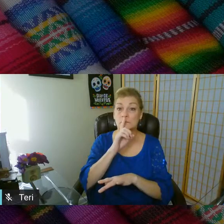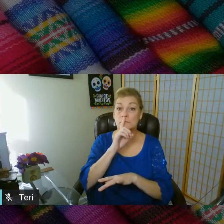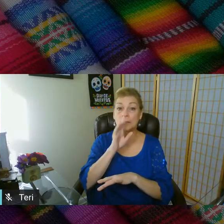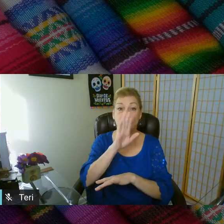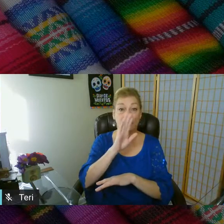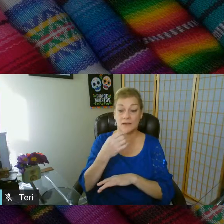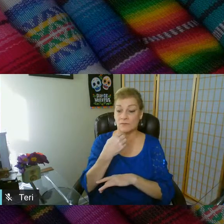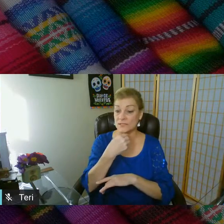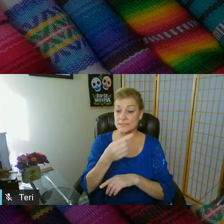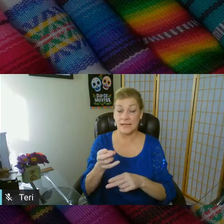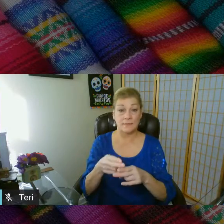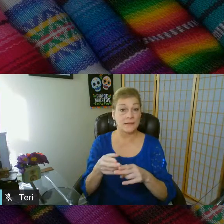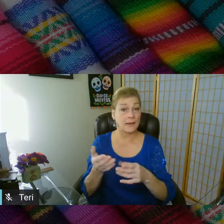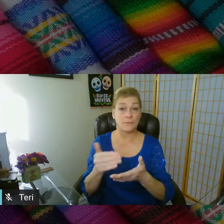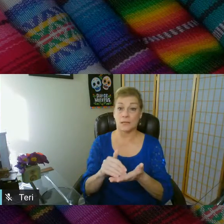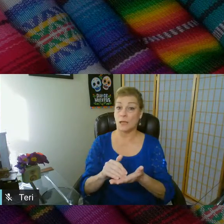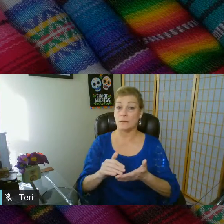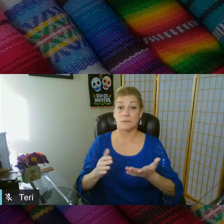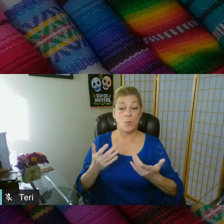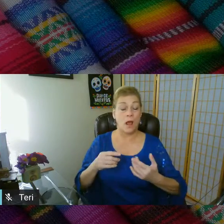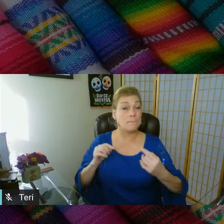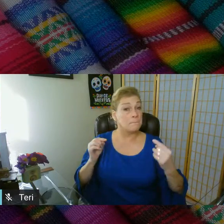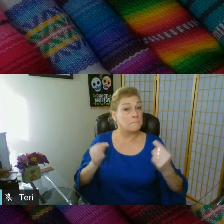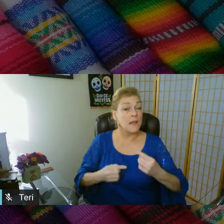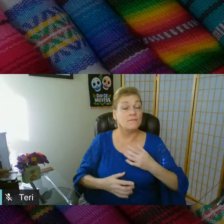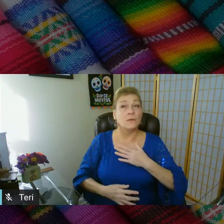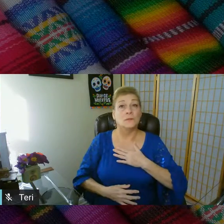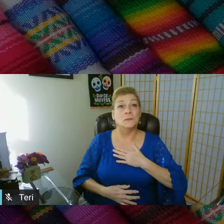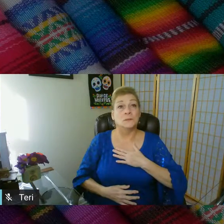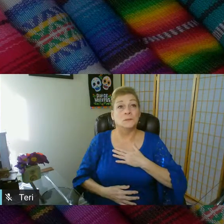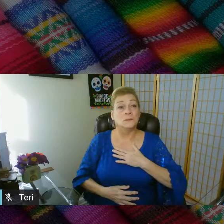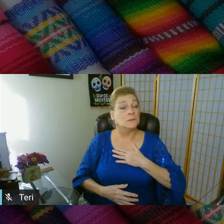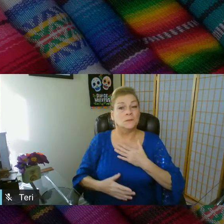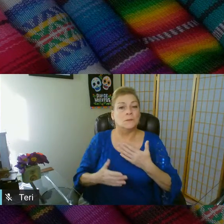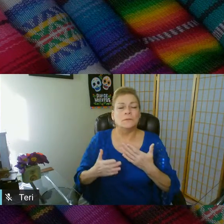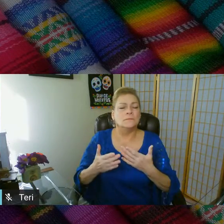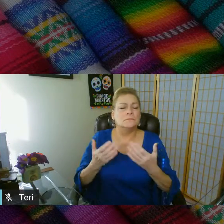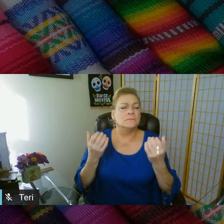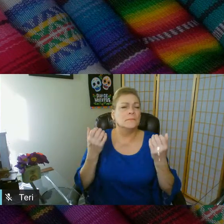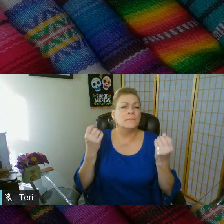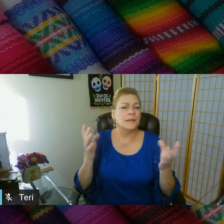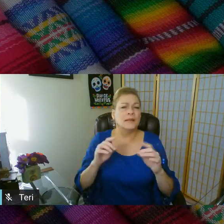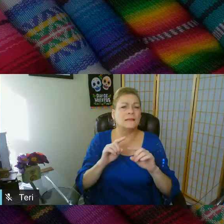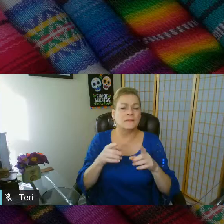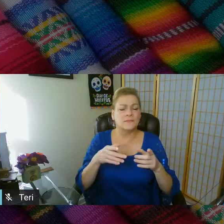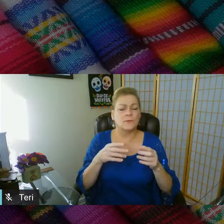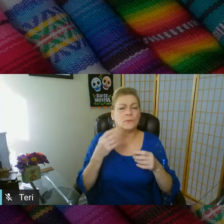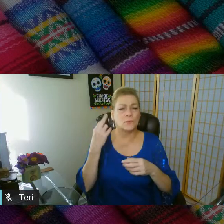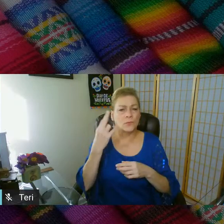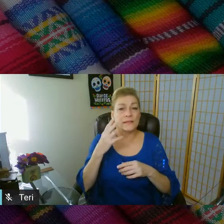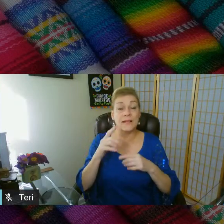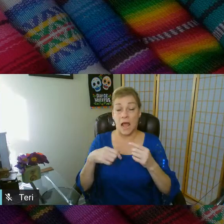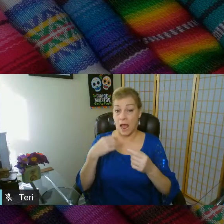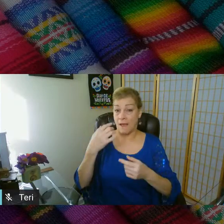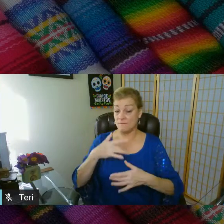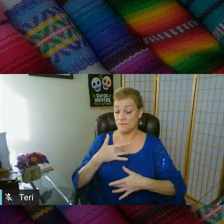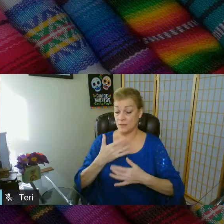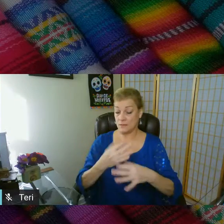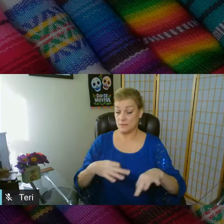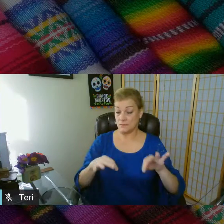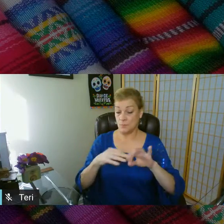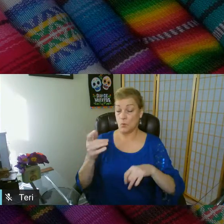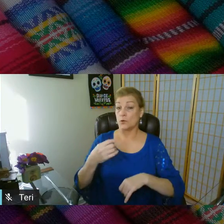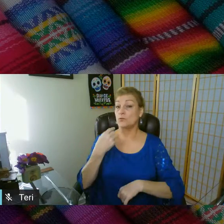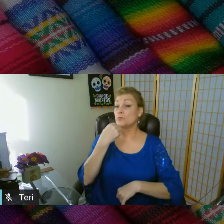either it's too painful or, for any variety of reasons. So I think there's something to that when we speak the name of our loved ones who